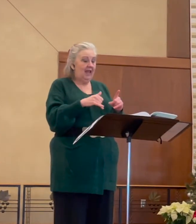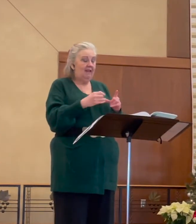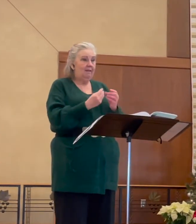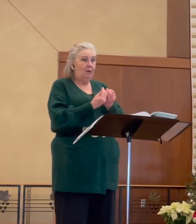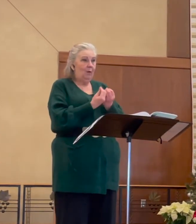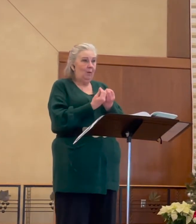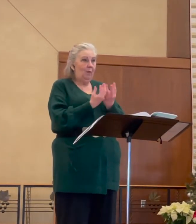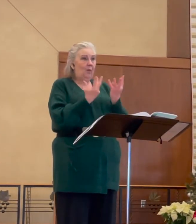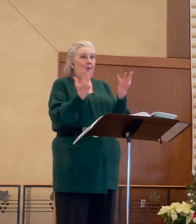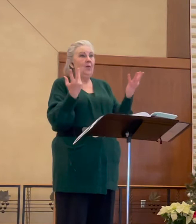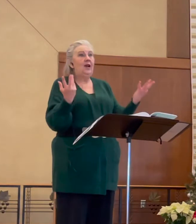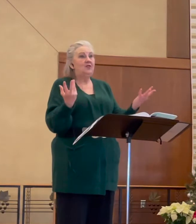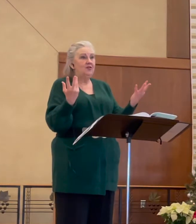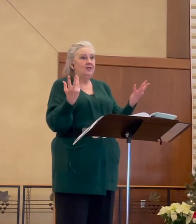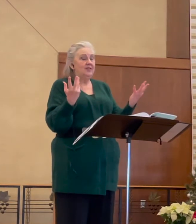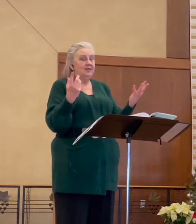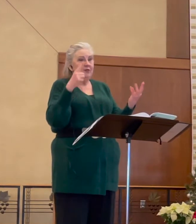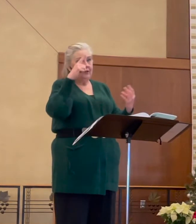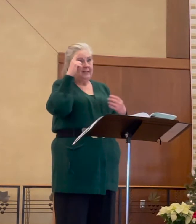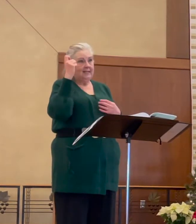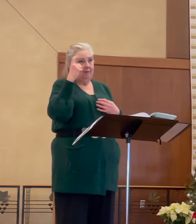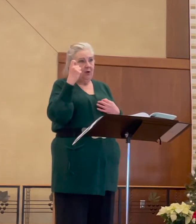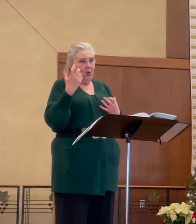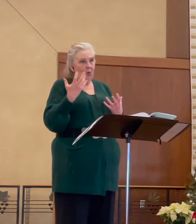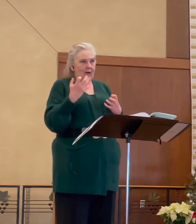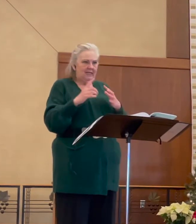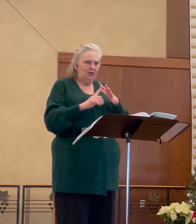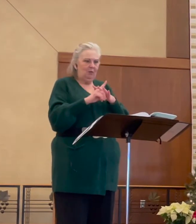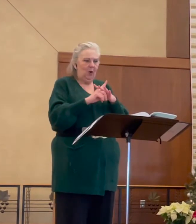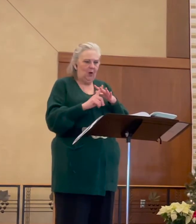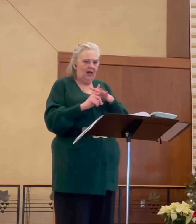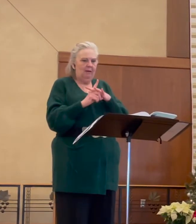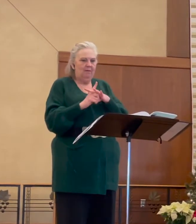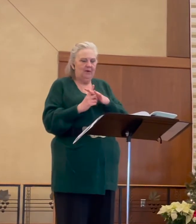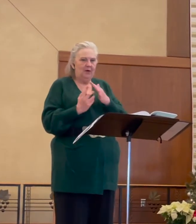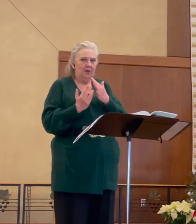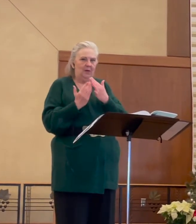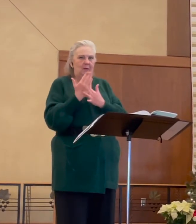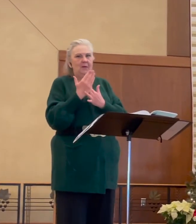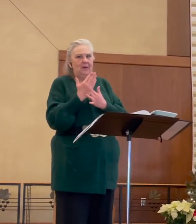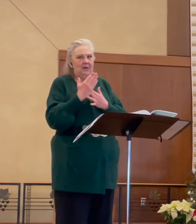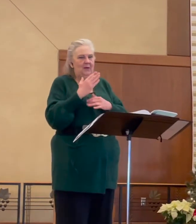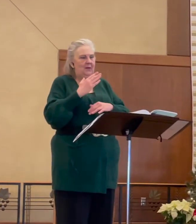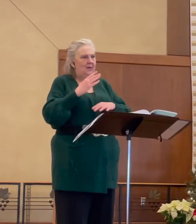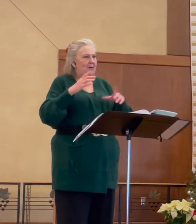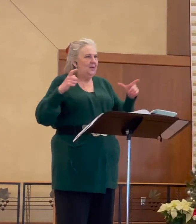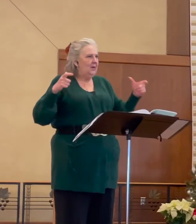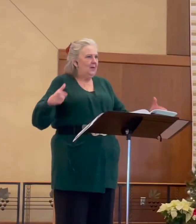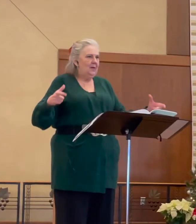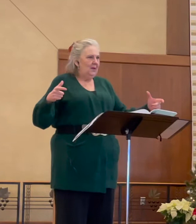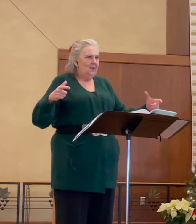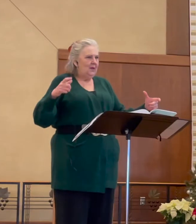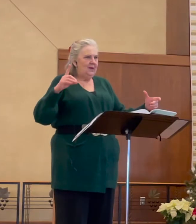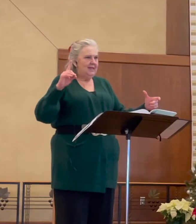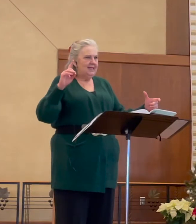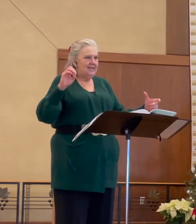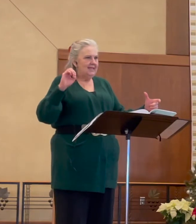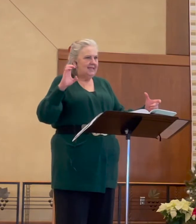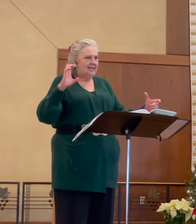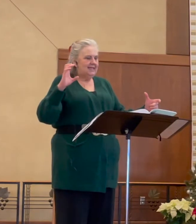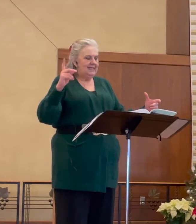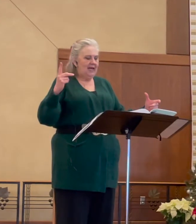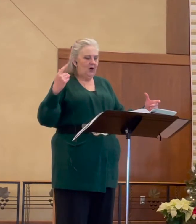branches that all summer have wanted to poke up through the deck boards. And I've been reminded of